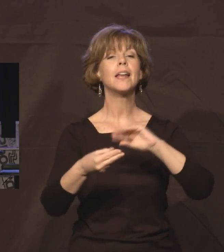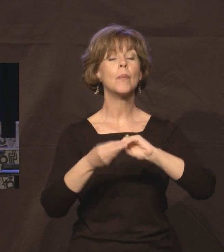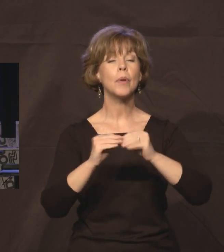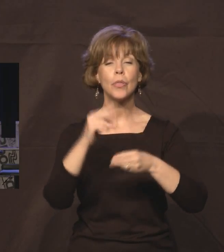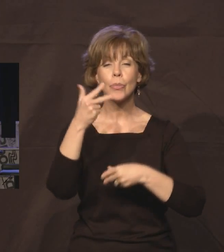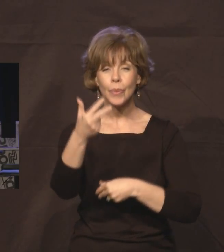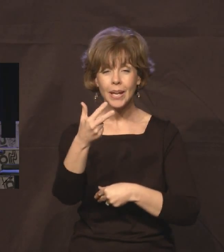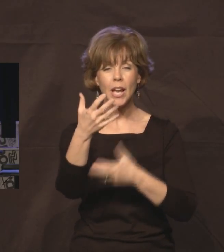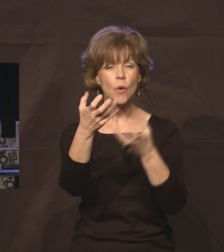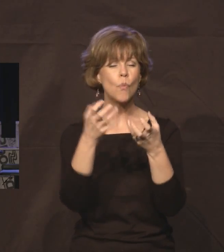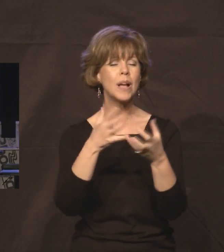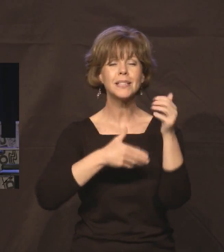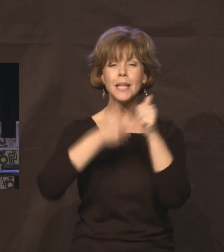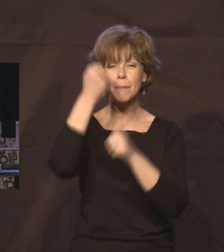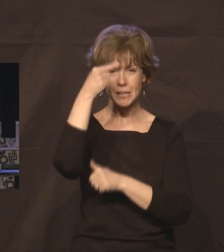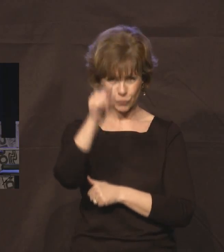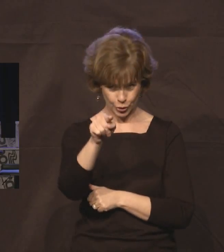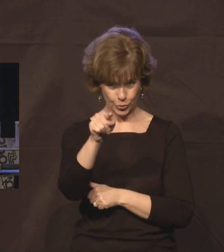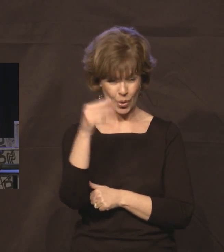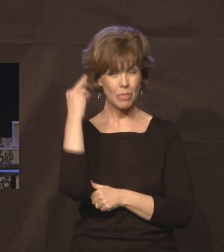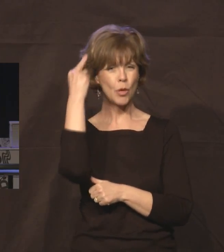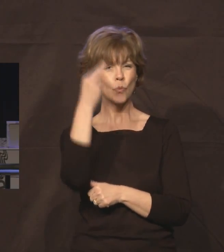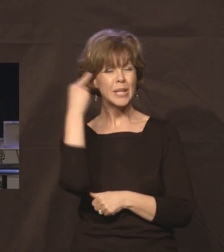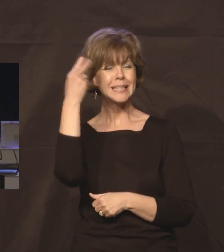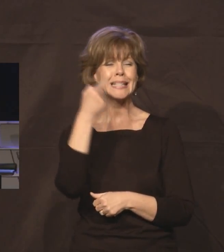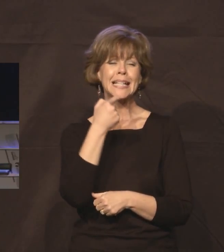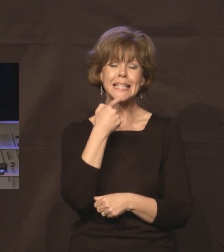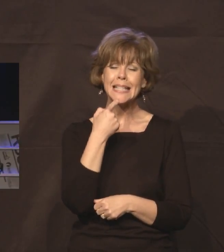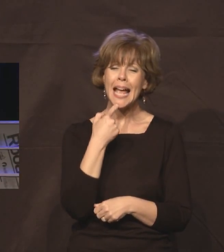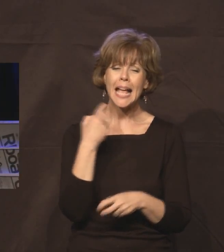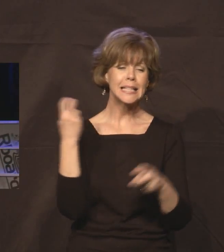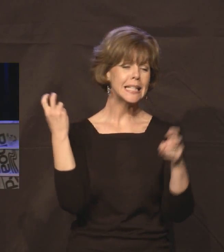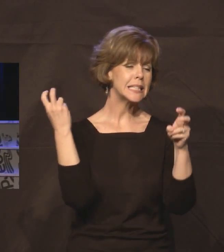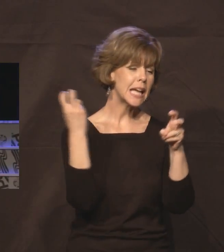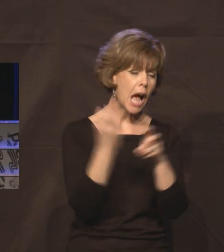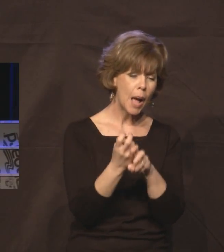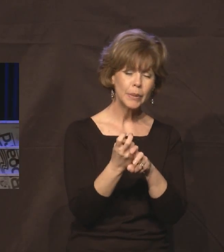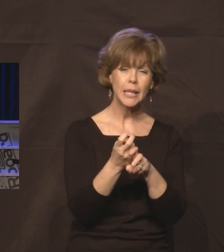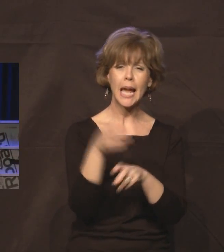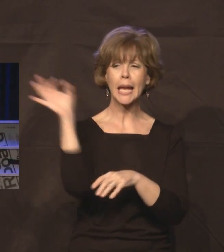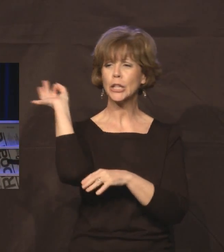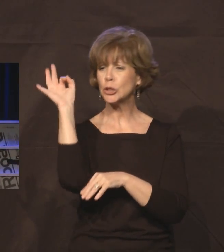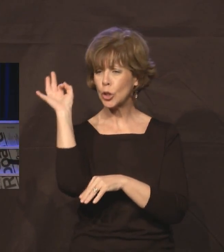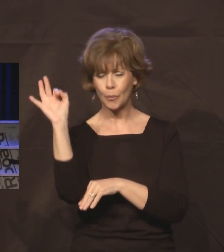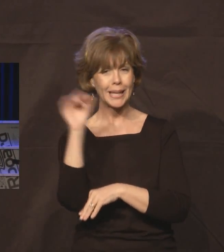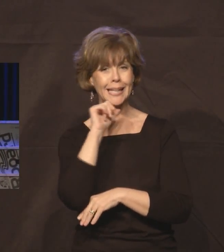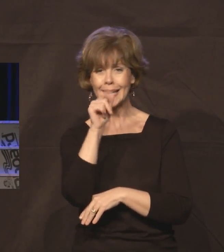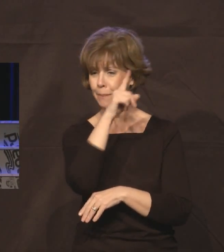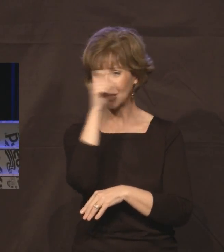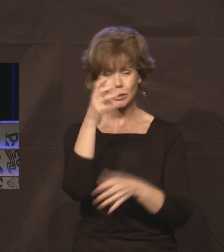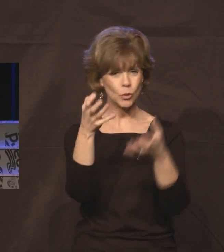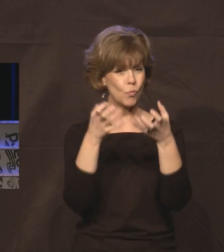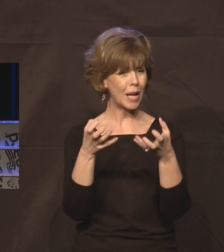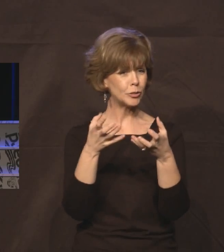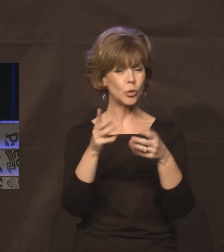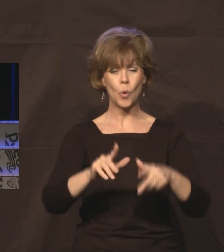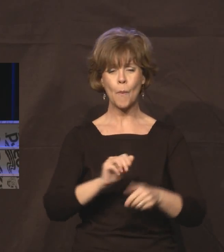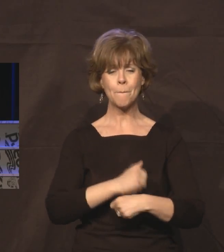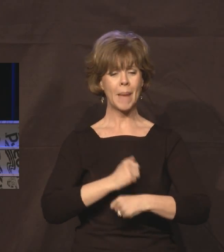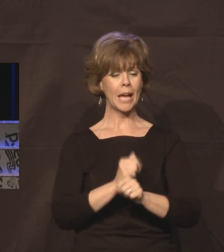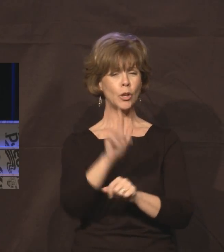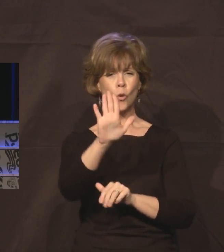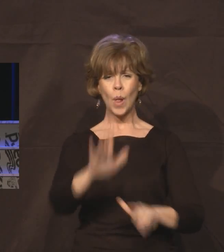series. The reason that he says these complicated things, the reason that he preaches this very difficult sermon is because, not that he wants to make your life miserable, because he wants to make